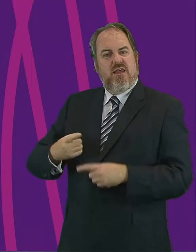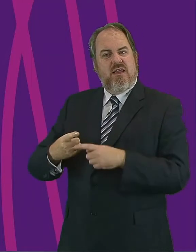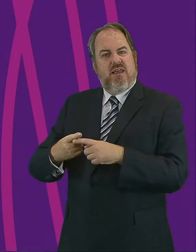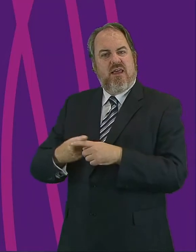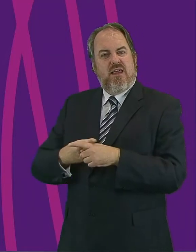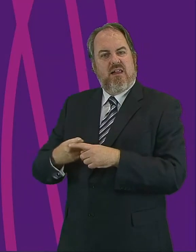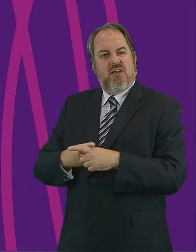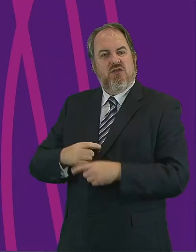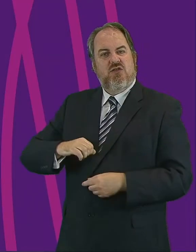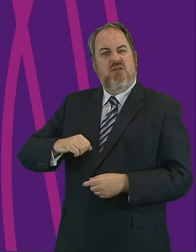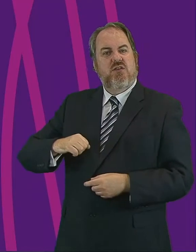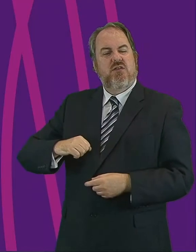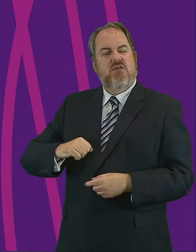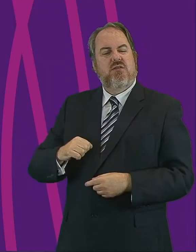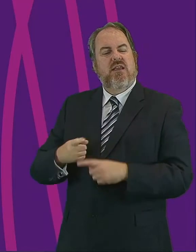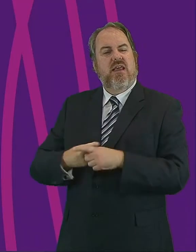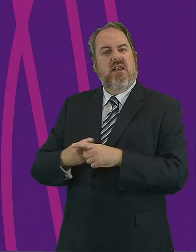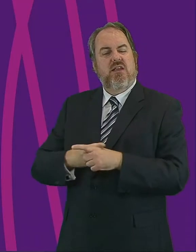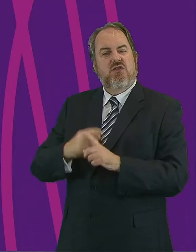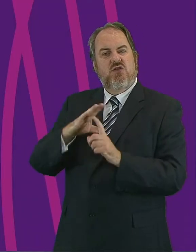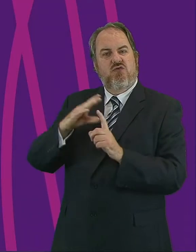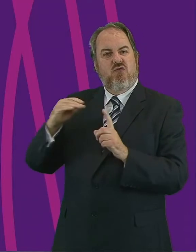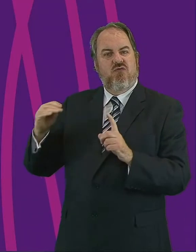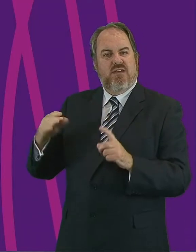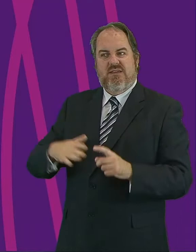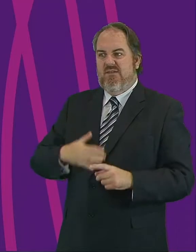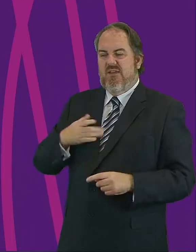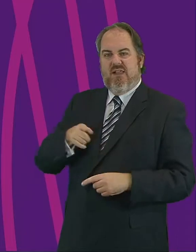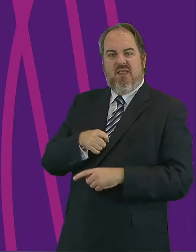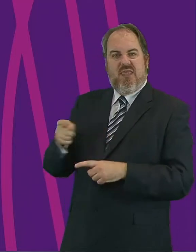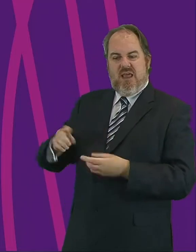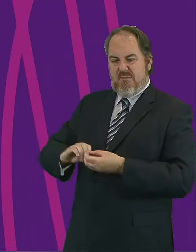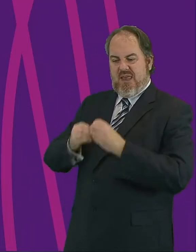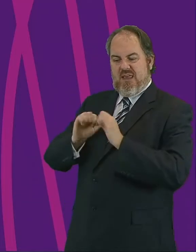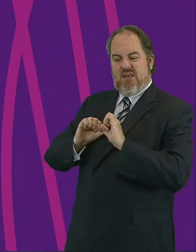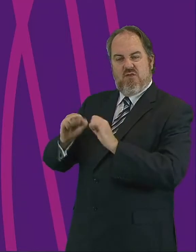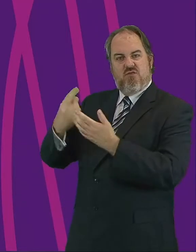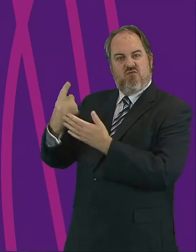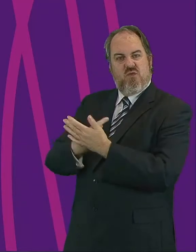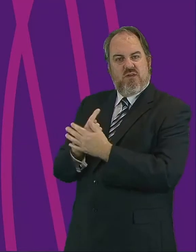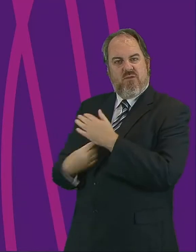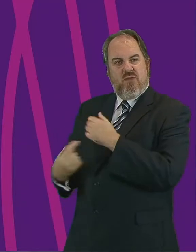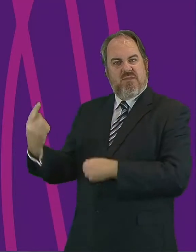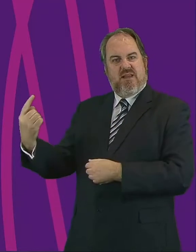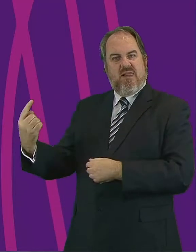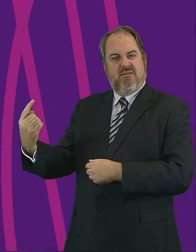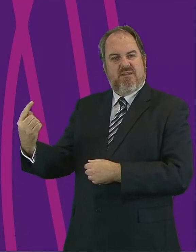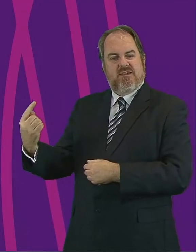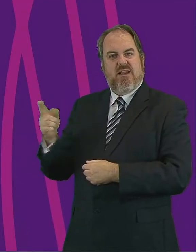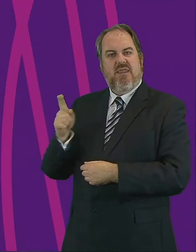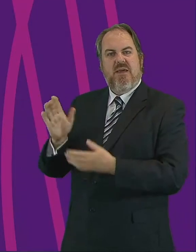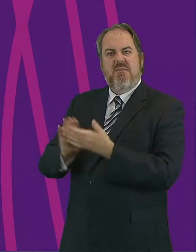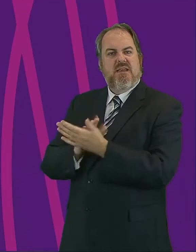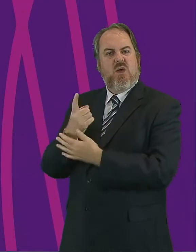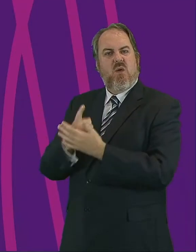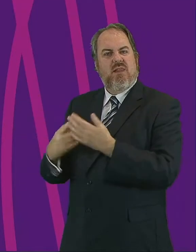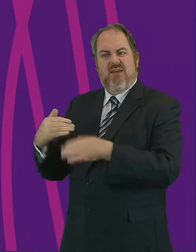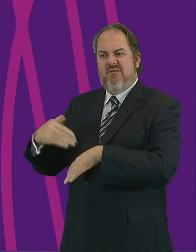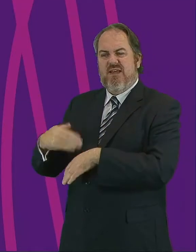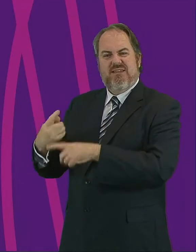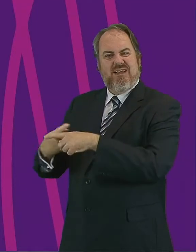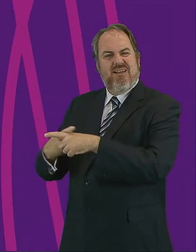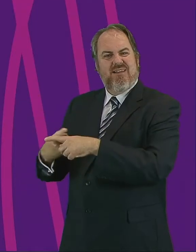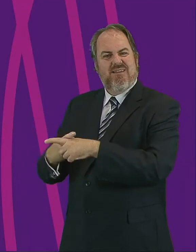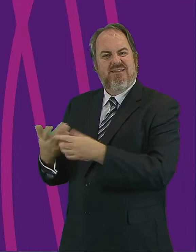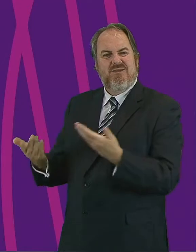the tail wagging the dog, we would find that only rules made in Westminster could change the market in England. Presiding